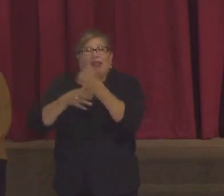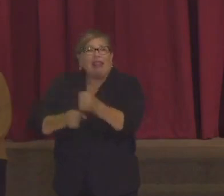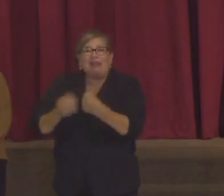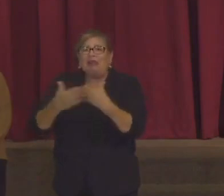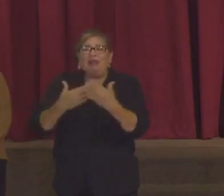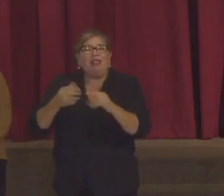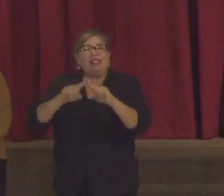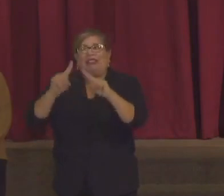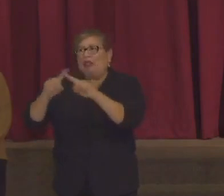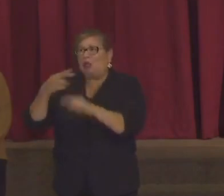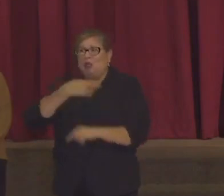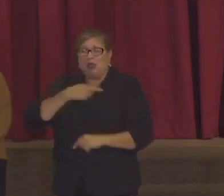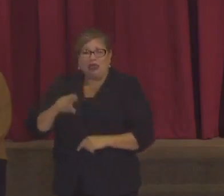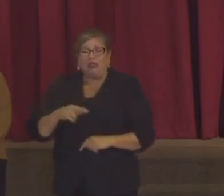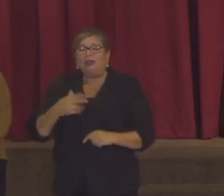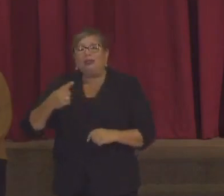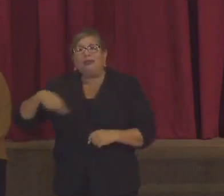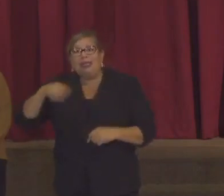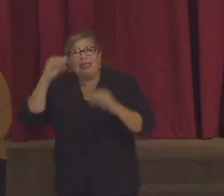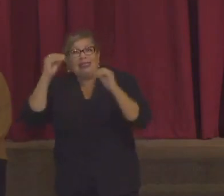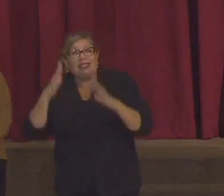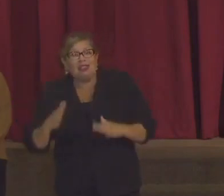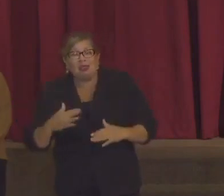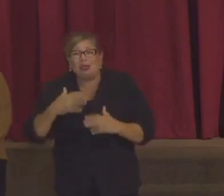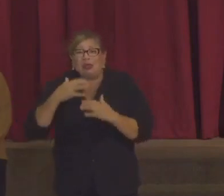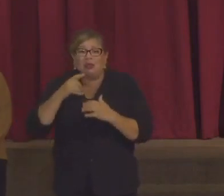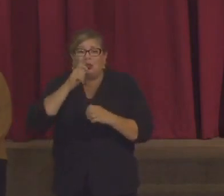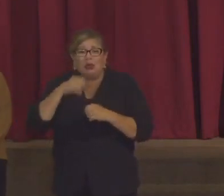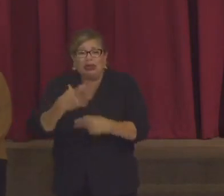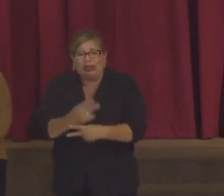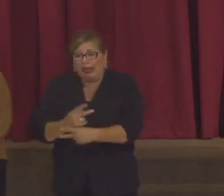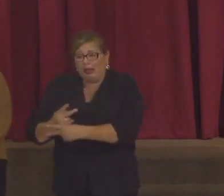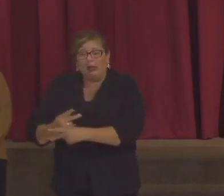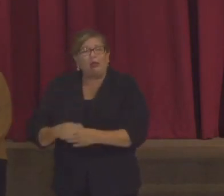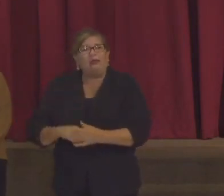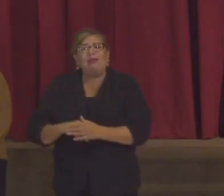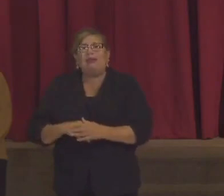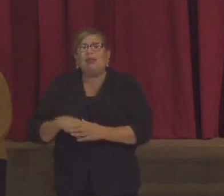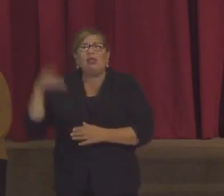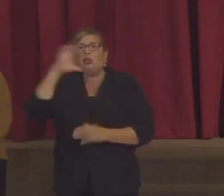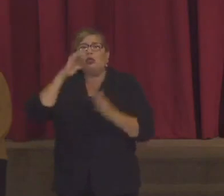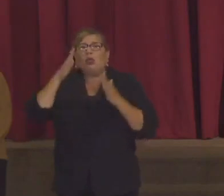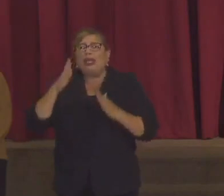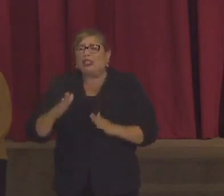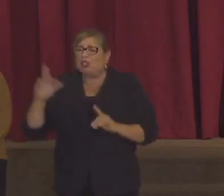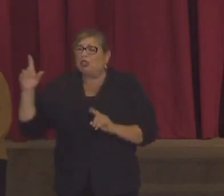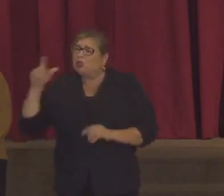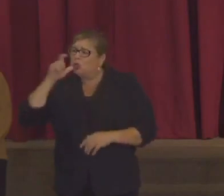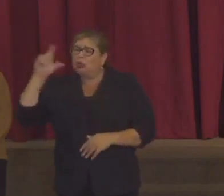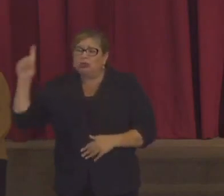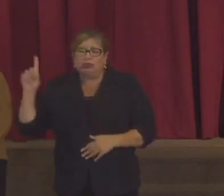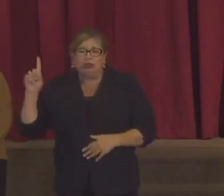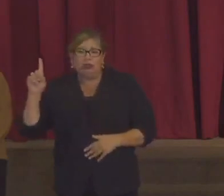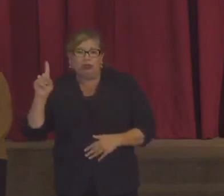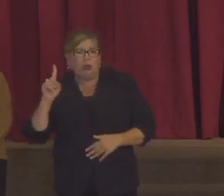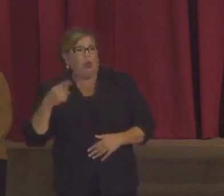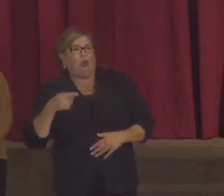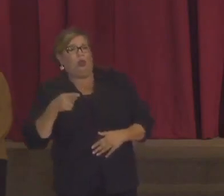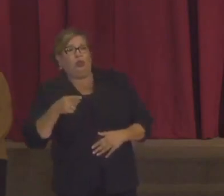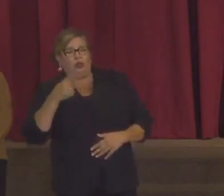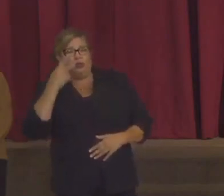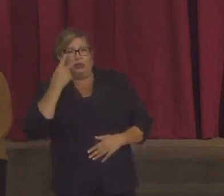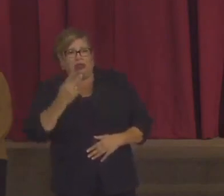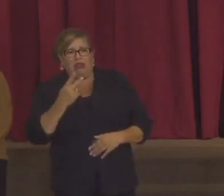caregivers, people, strangers walking the street that exercise their moral authority by trying to soften